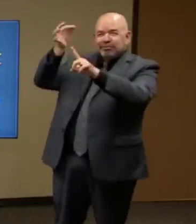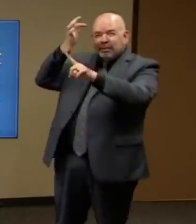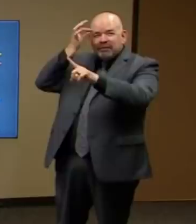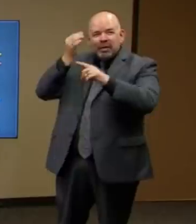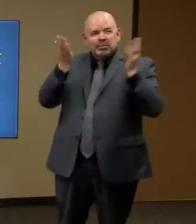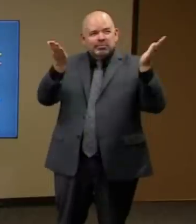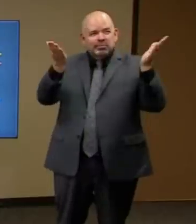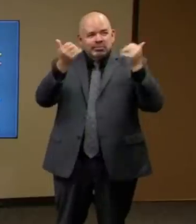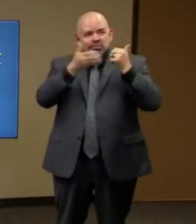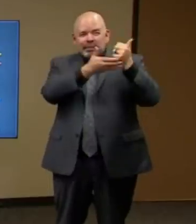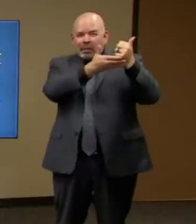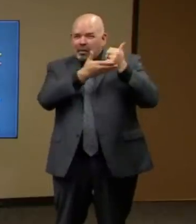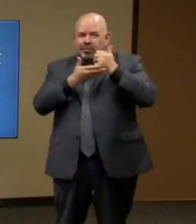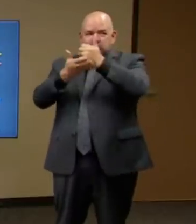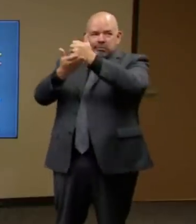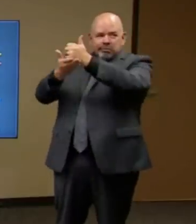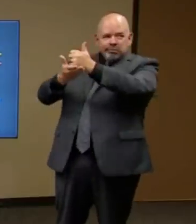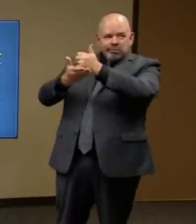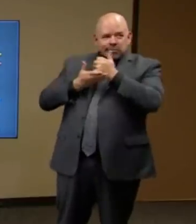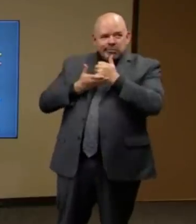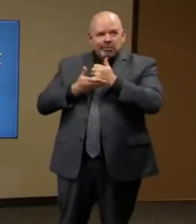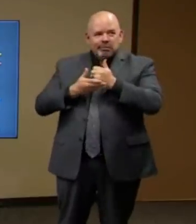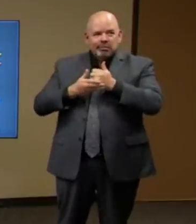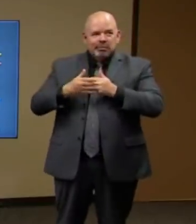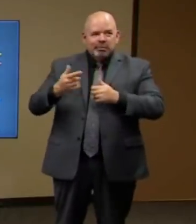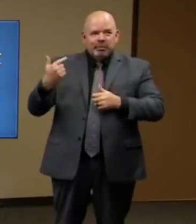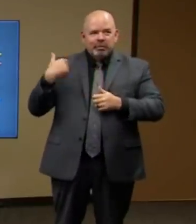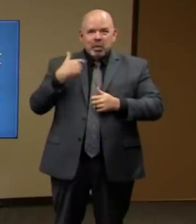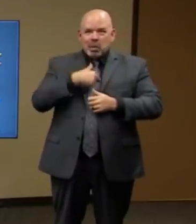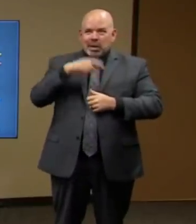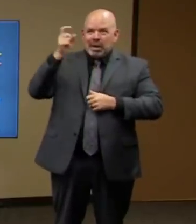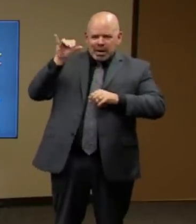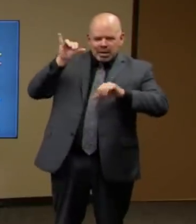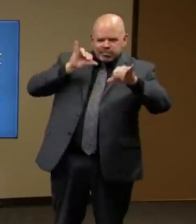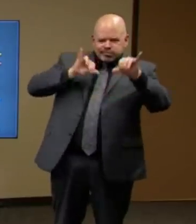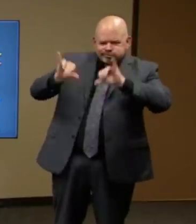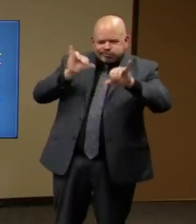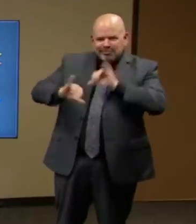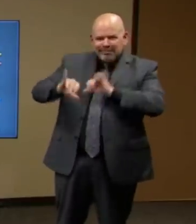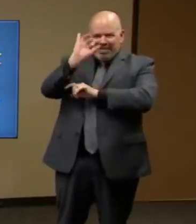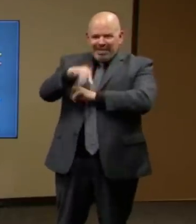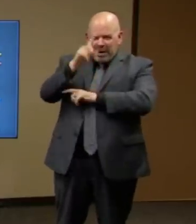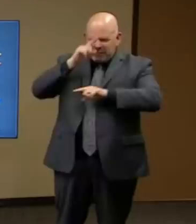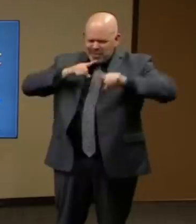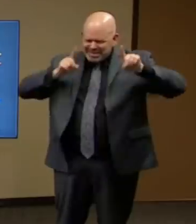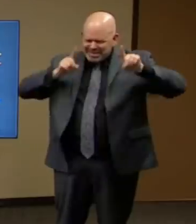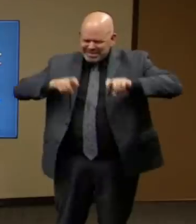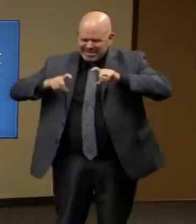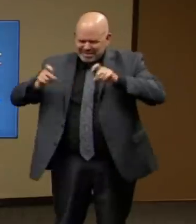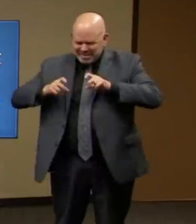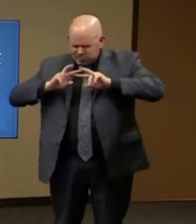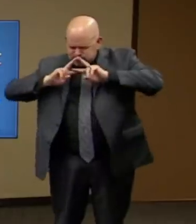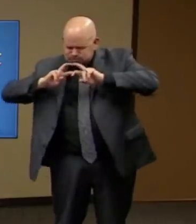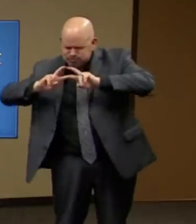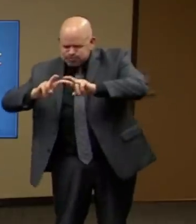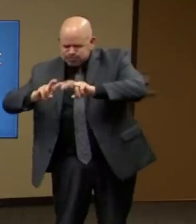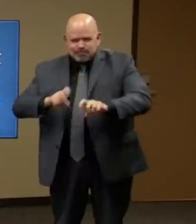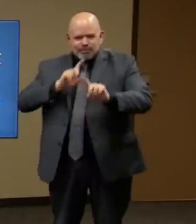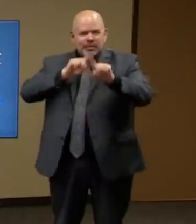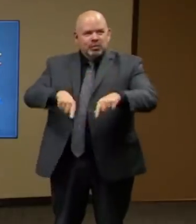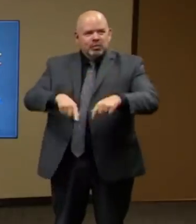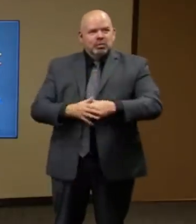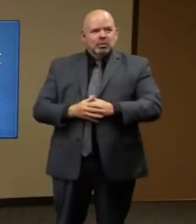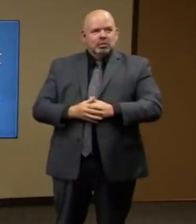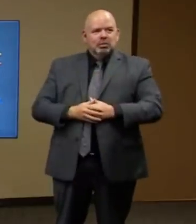the reagents, the chemical that runs those tests. We've already bought the equipment at UT Southwestern and Parkland. Let us